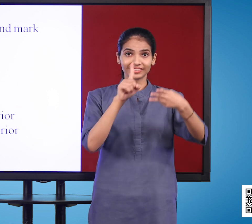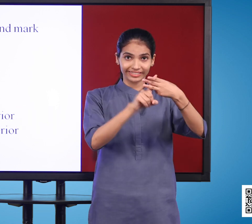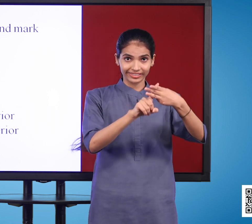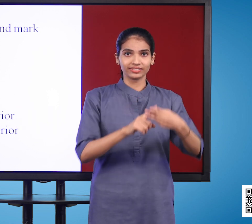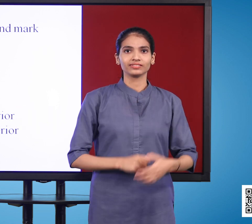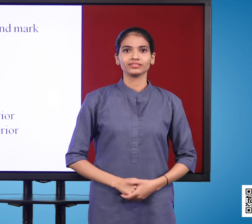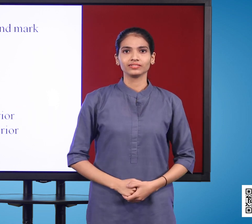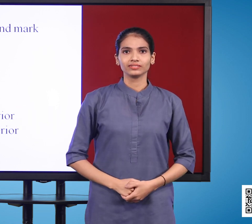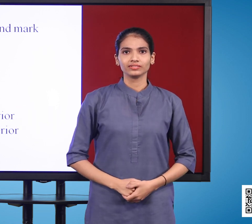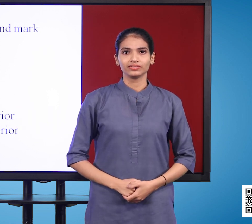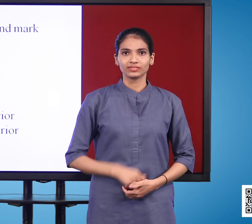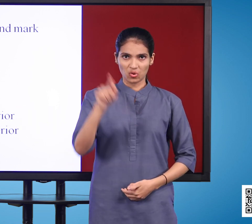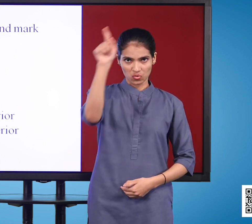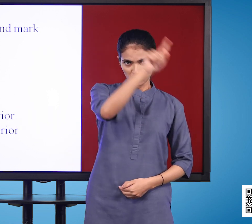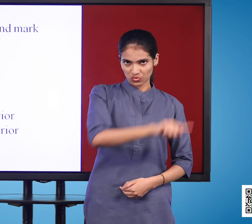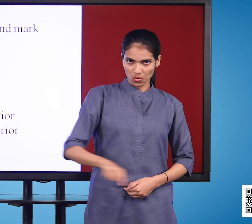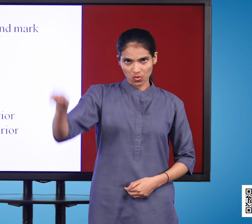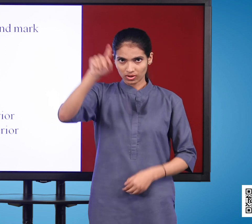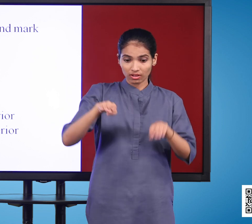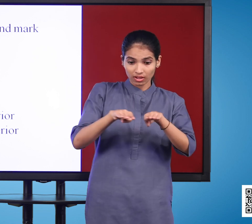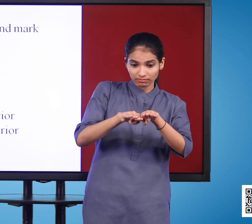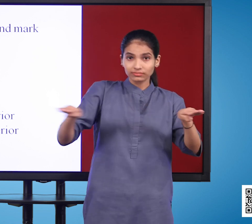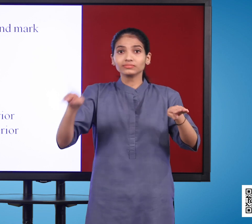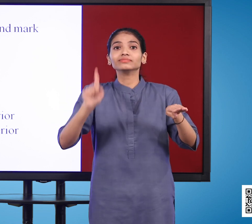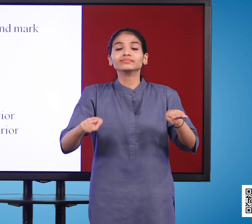E. A segment.